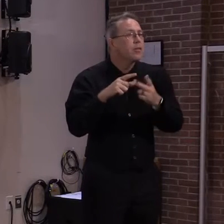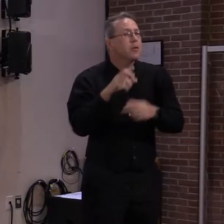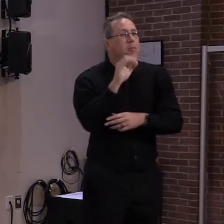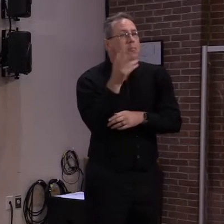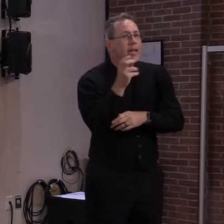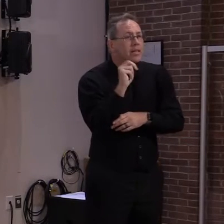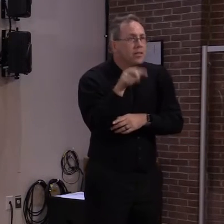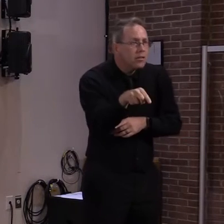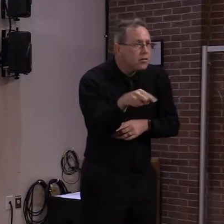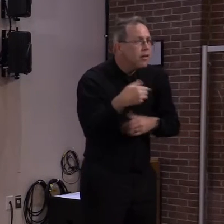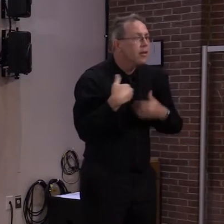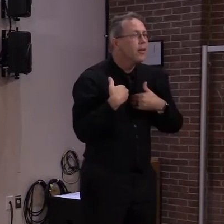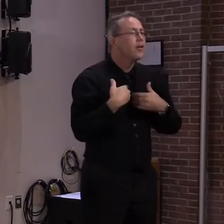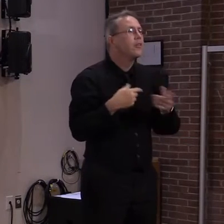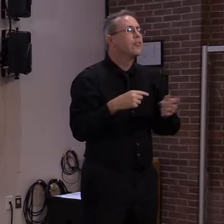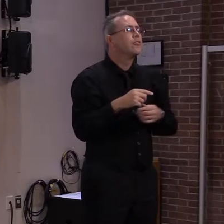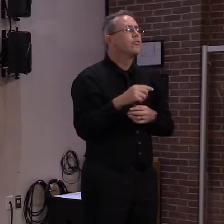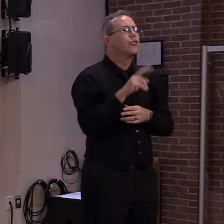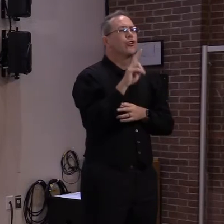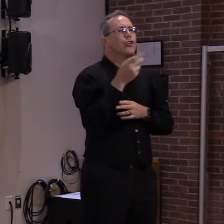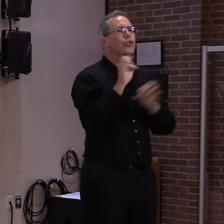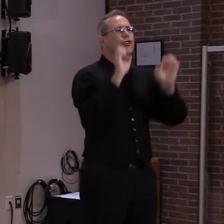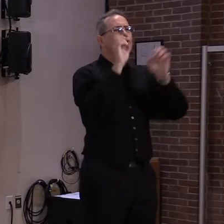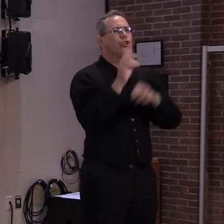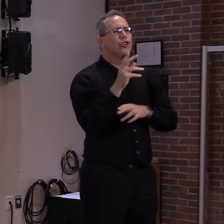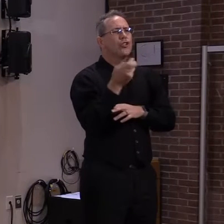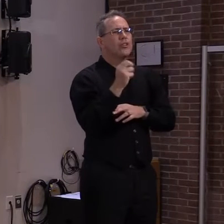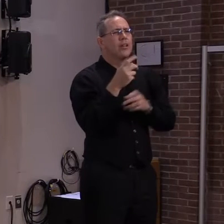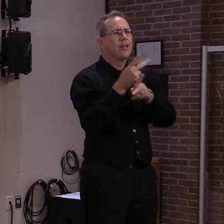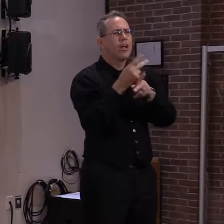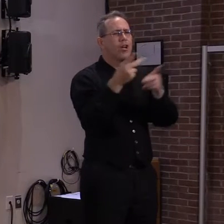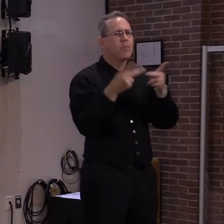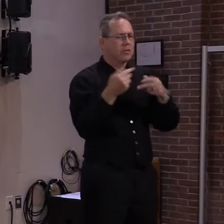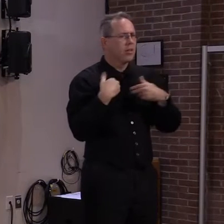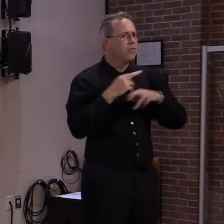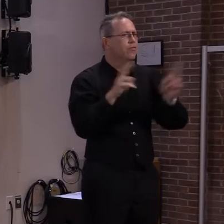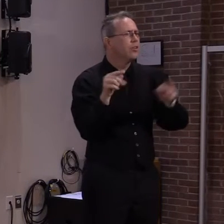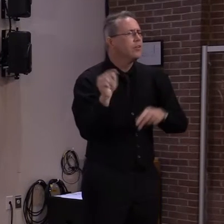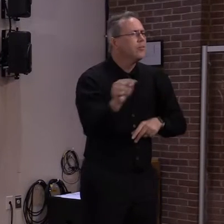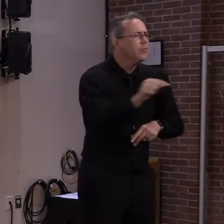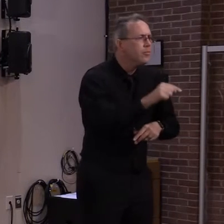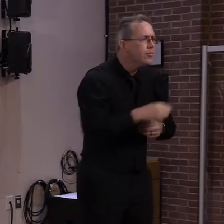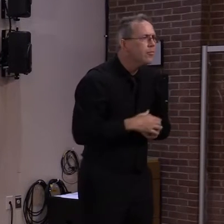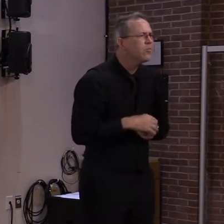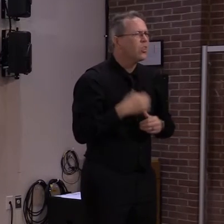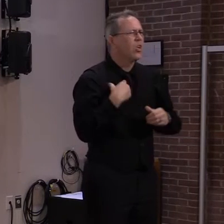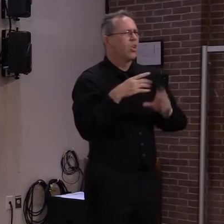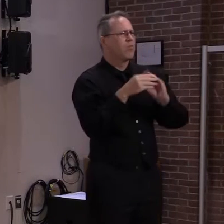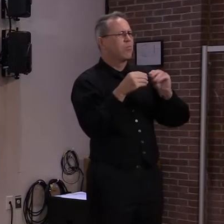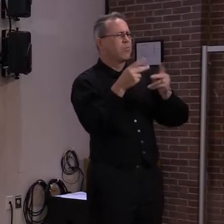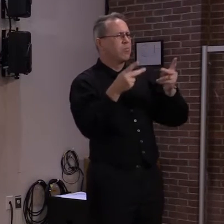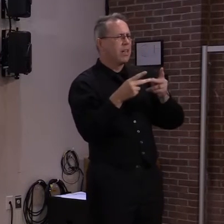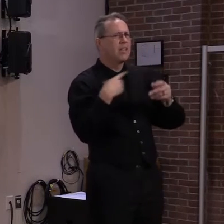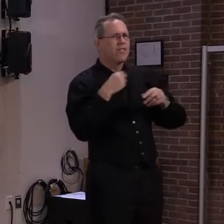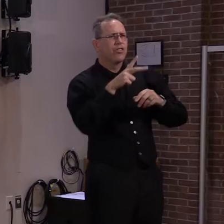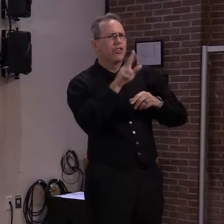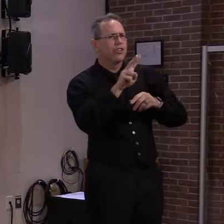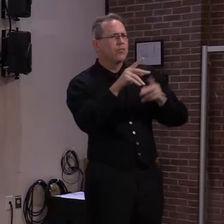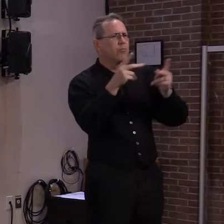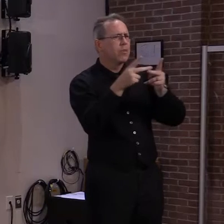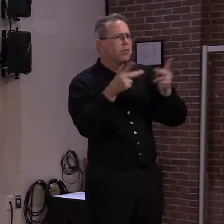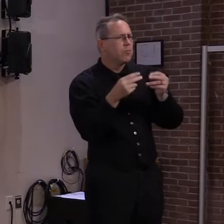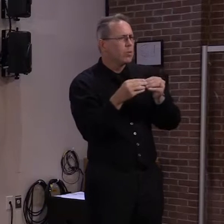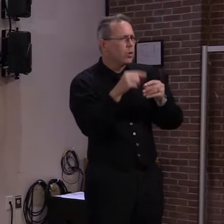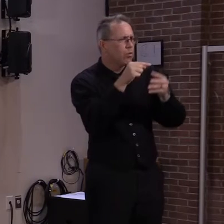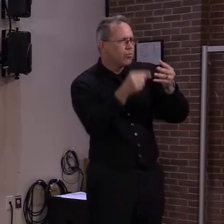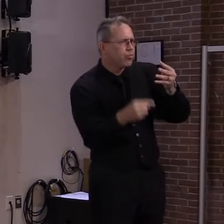those options, here's where you'll find 31 pop-up and school-based clinics this week. Today, at the